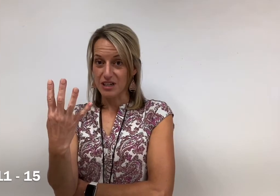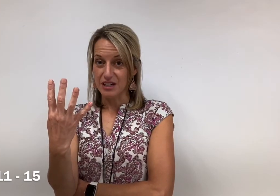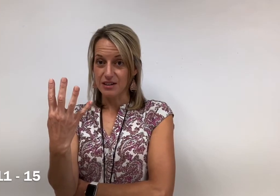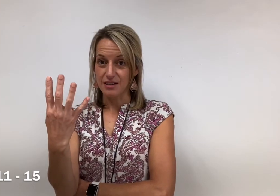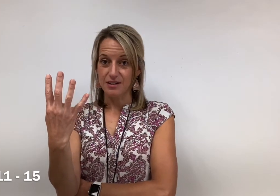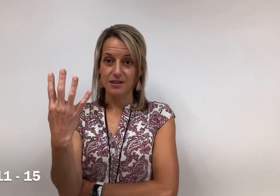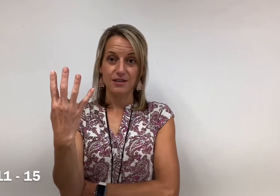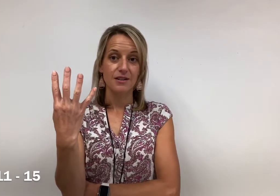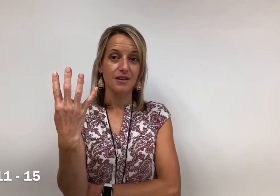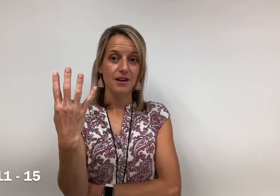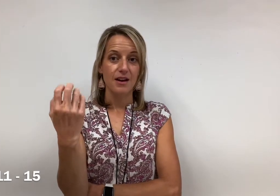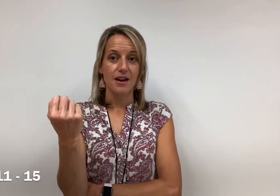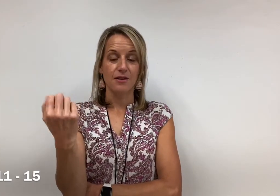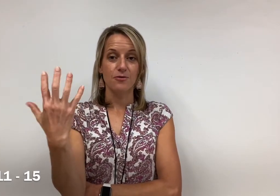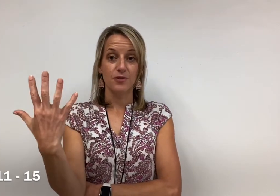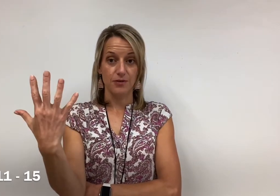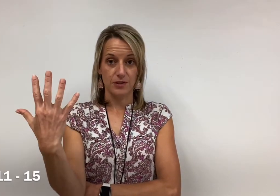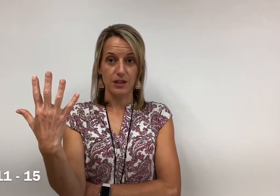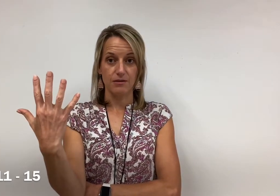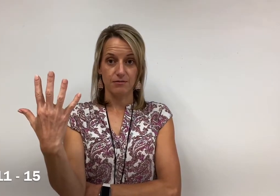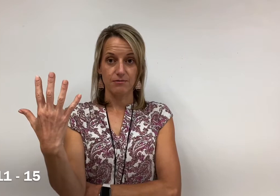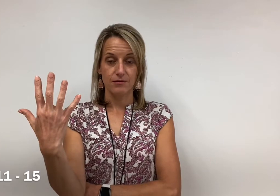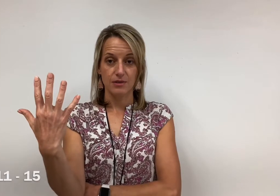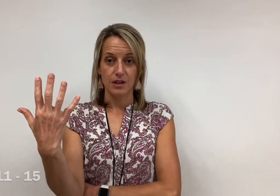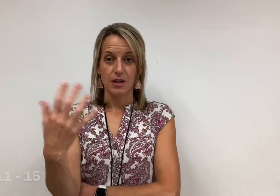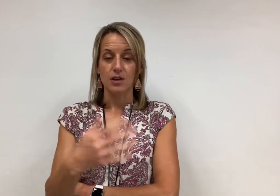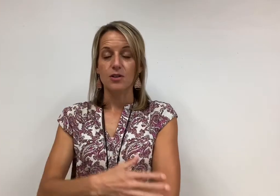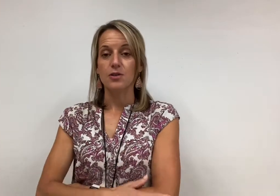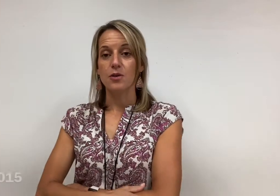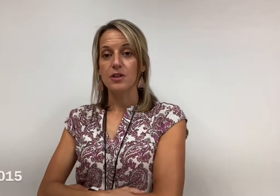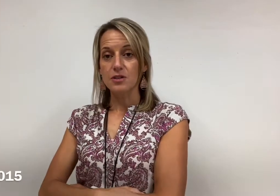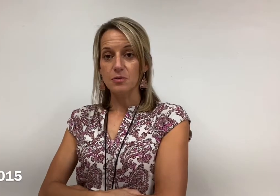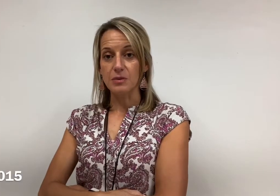14, and 15. So this would be